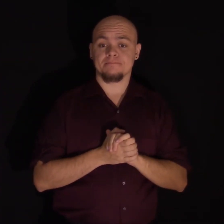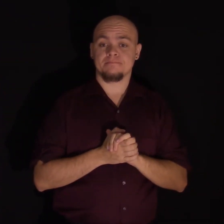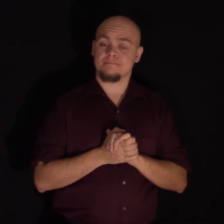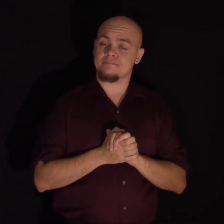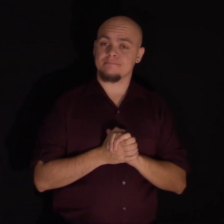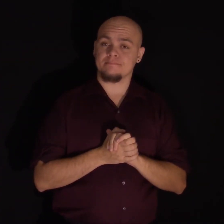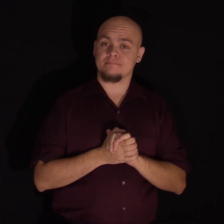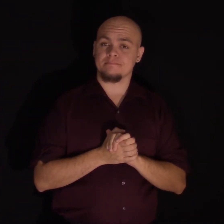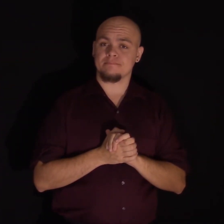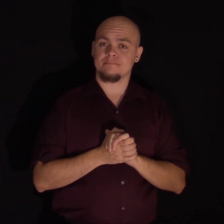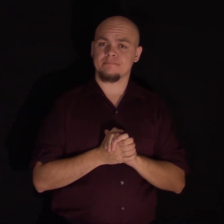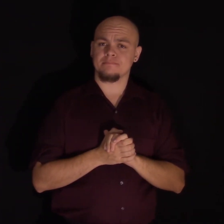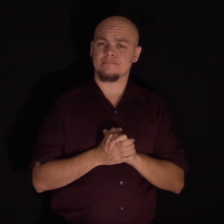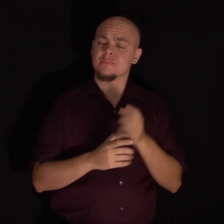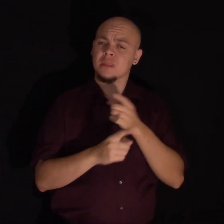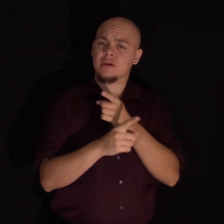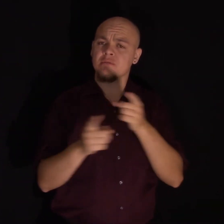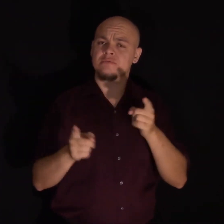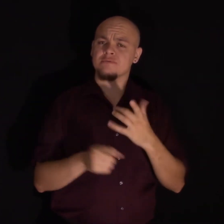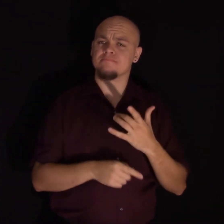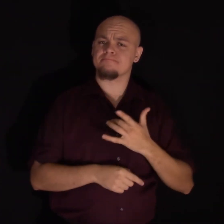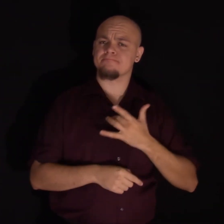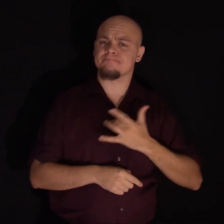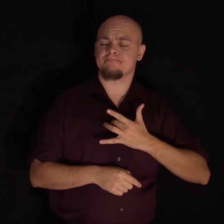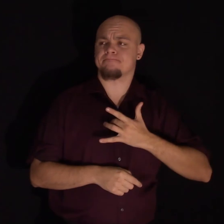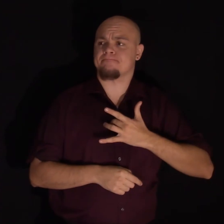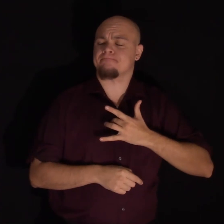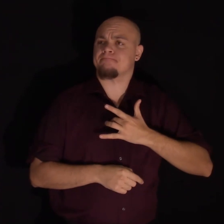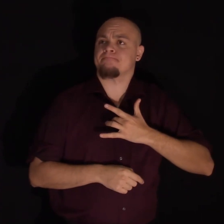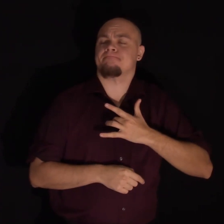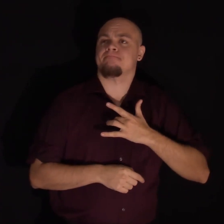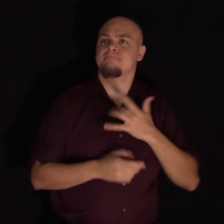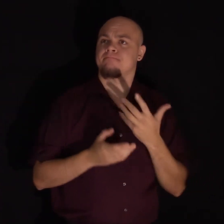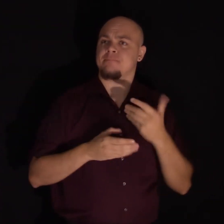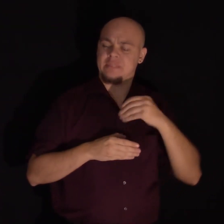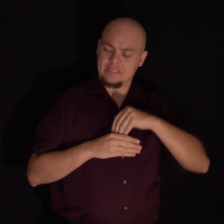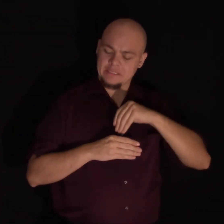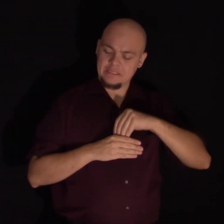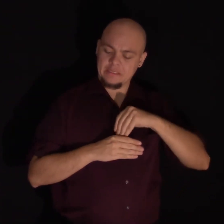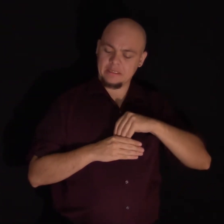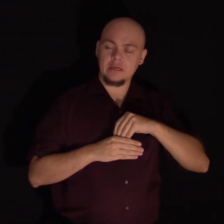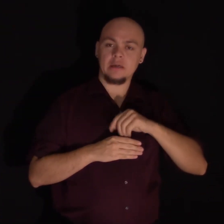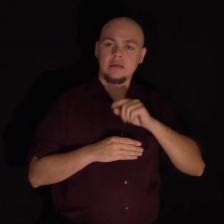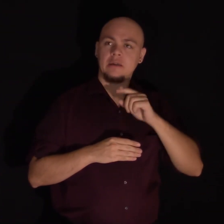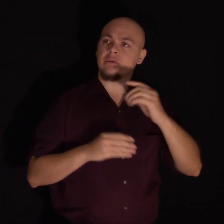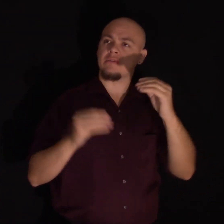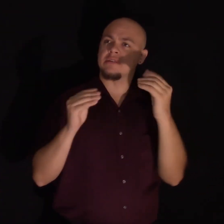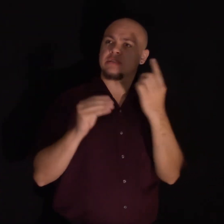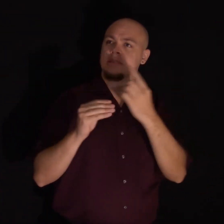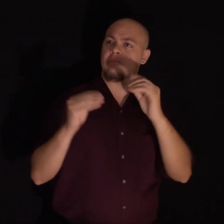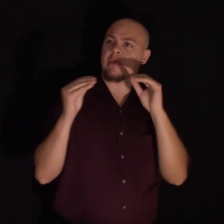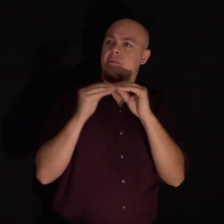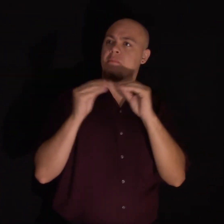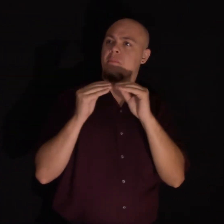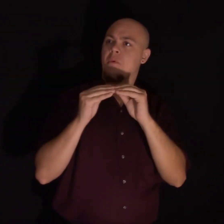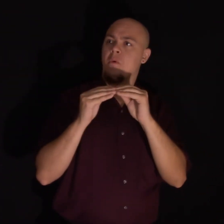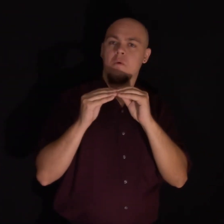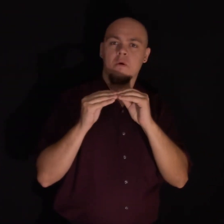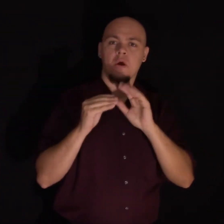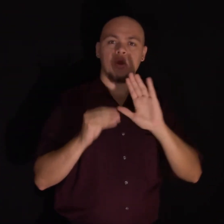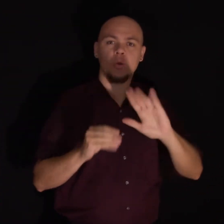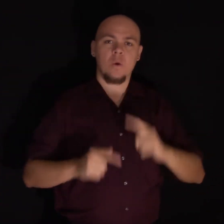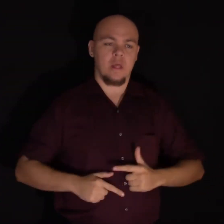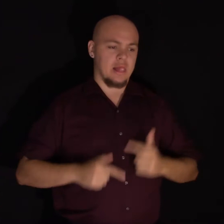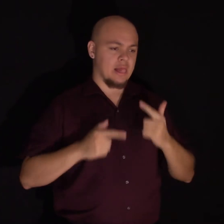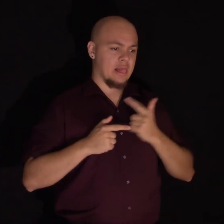Have you ever felt a tingle inside that you were meant for more, that something outside of your prescribed life